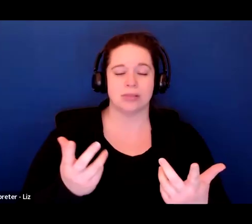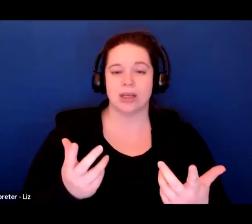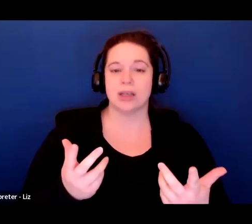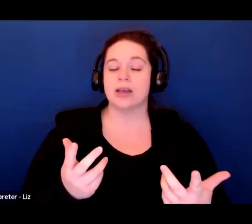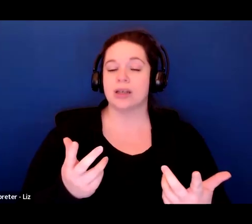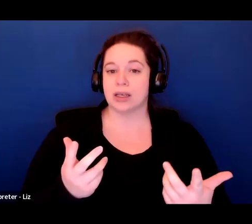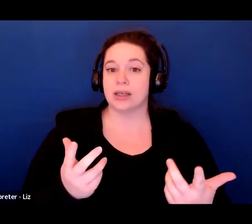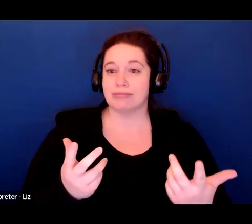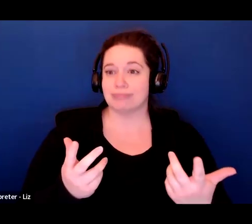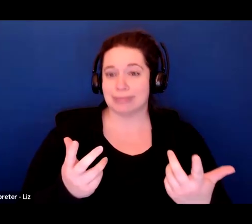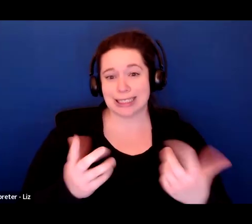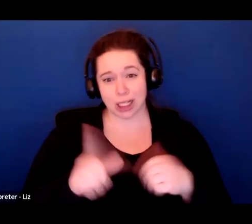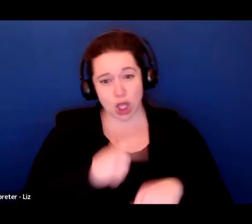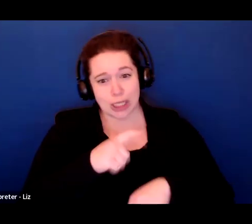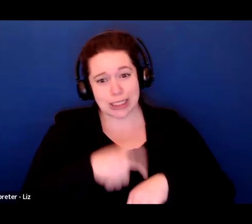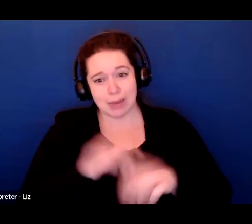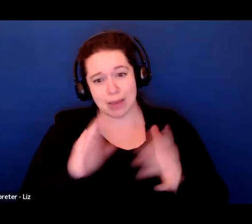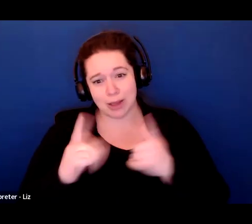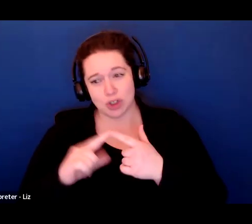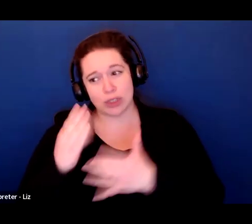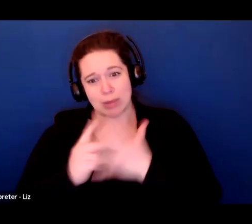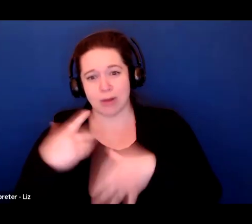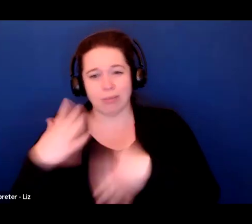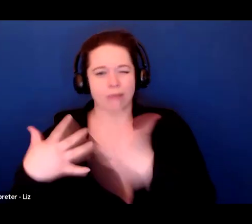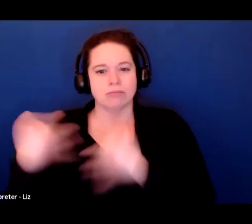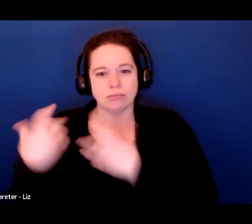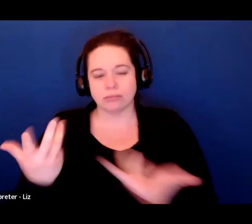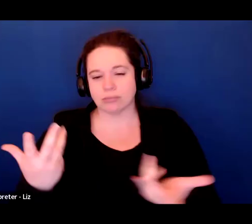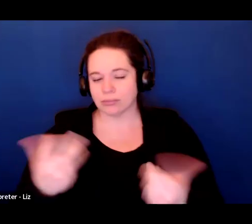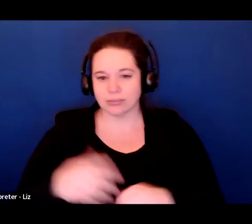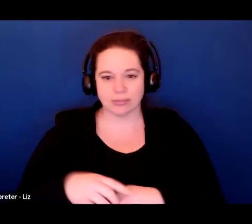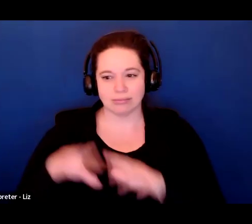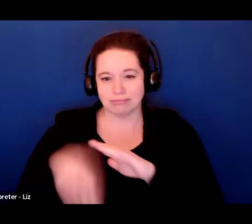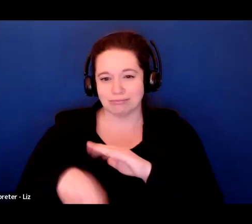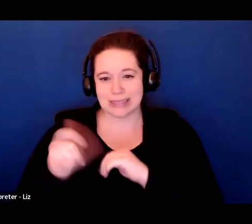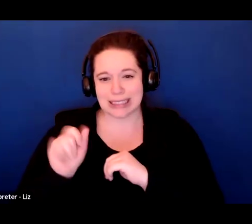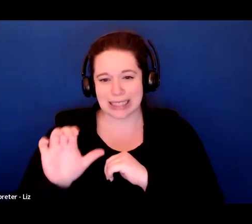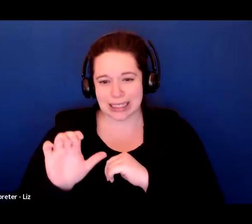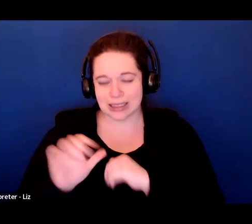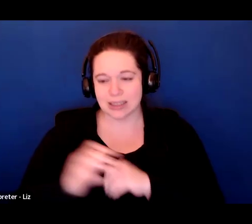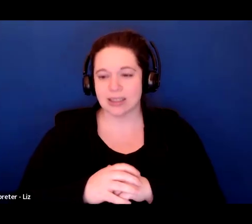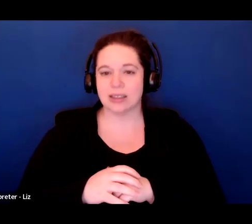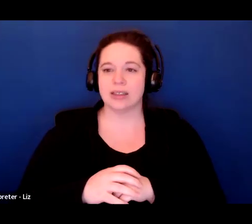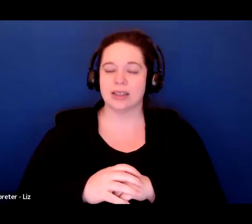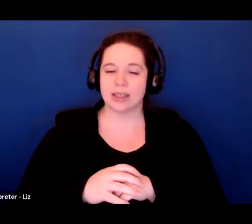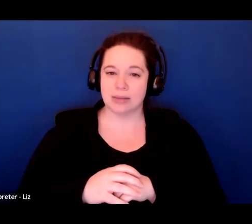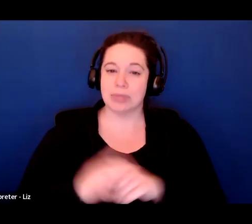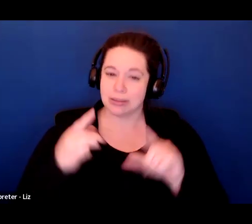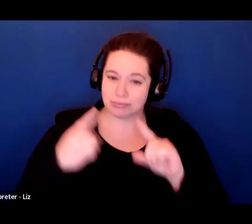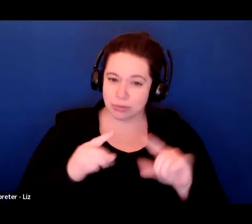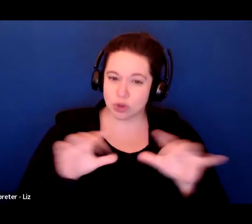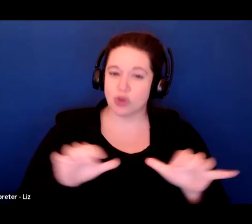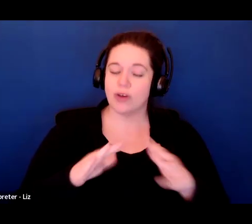And that's a long time compared to the way some people do it. I mean, they're in and out in under 10 seconds. But the idea is to do it